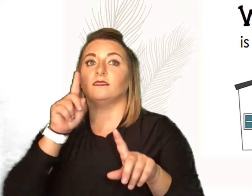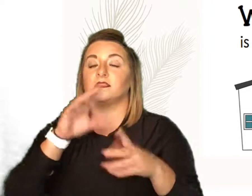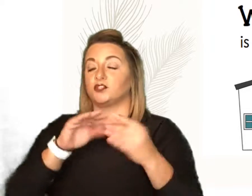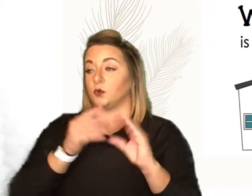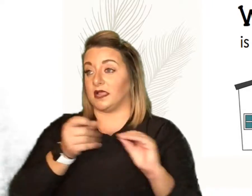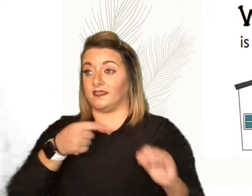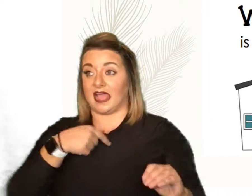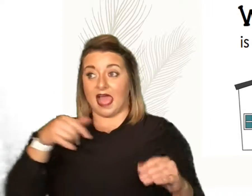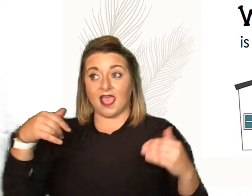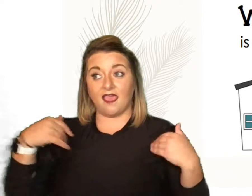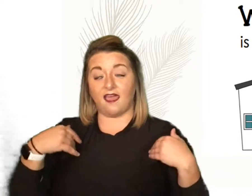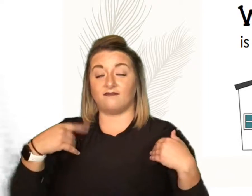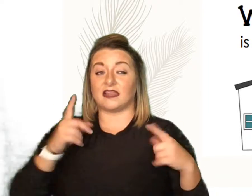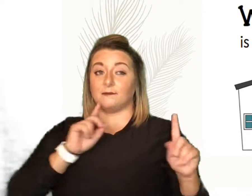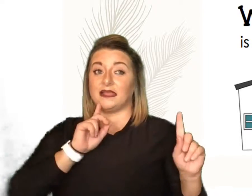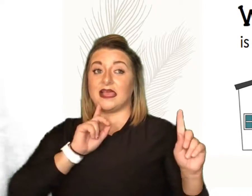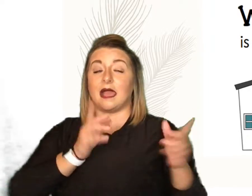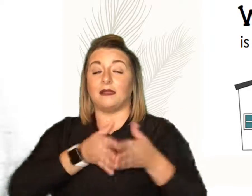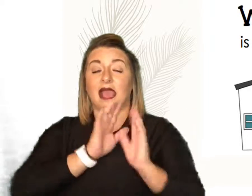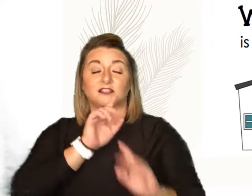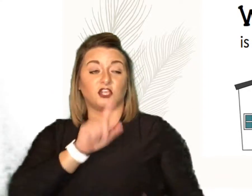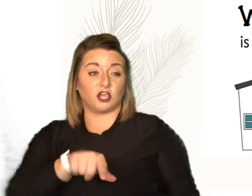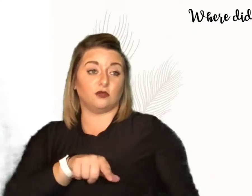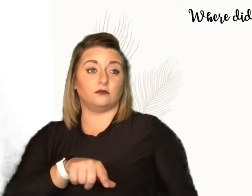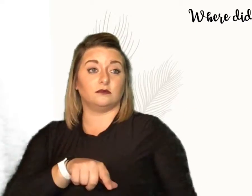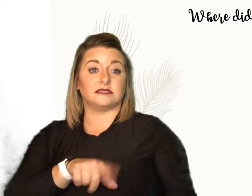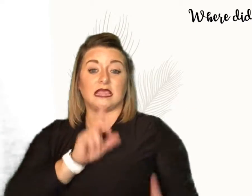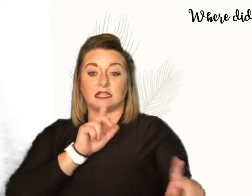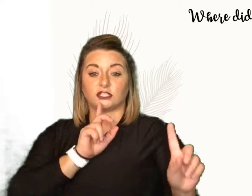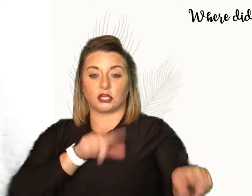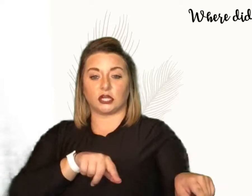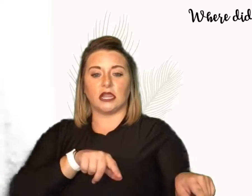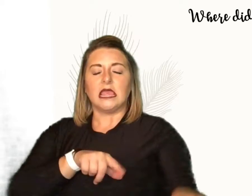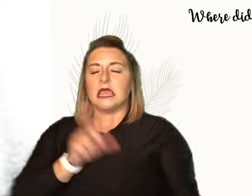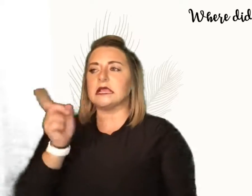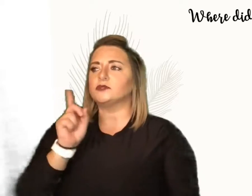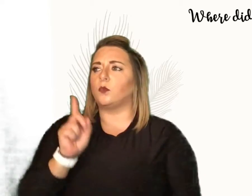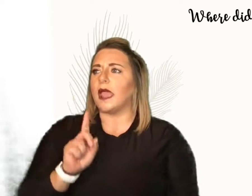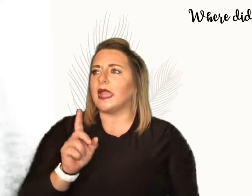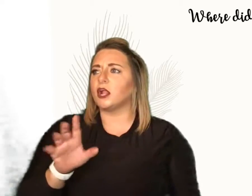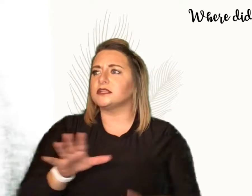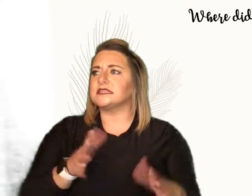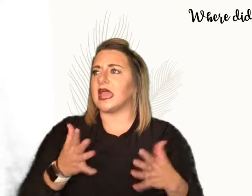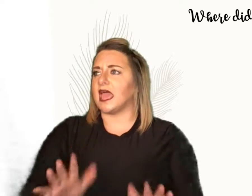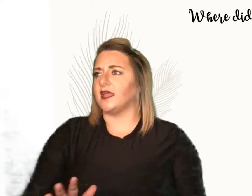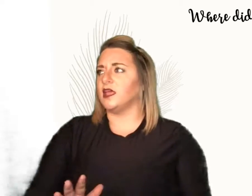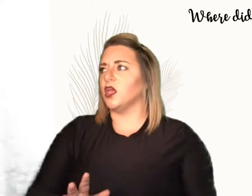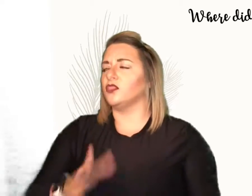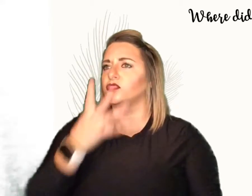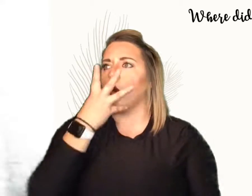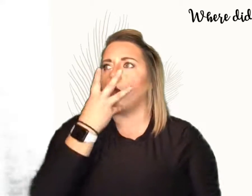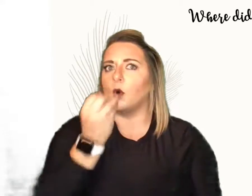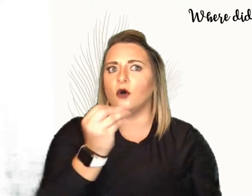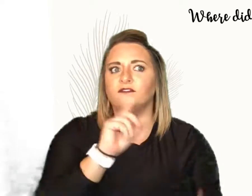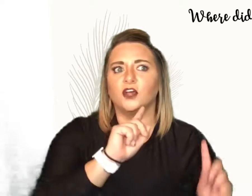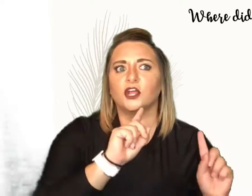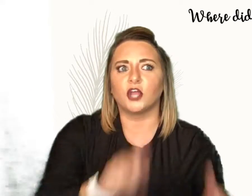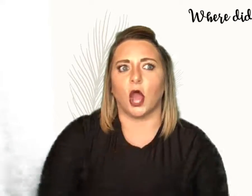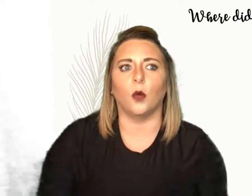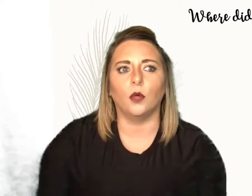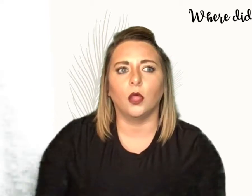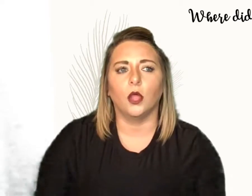from the story that I have that I'm gonna ask you to answer is, where did the